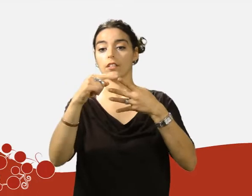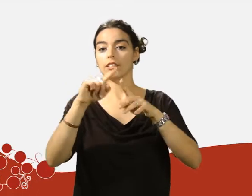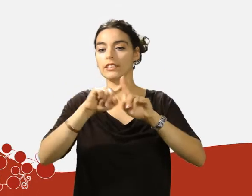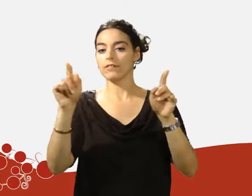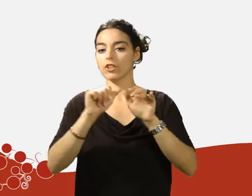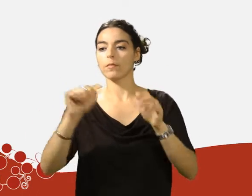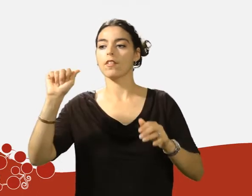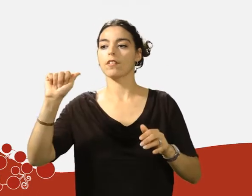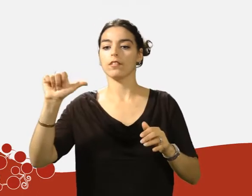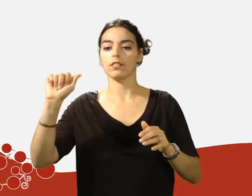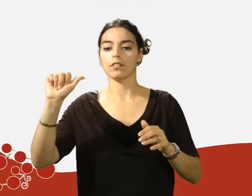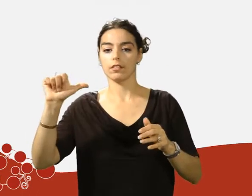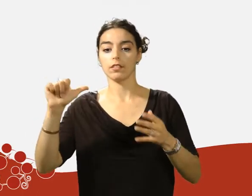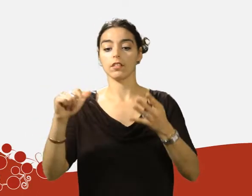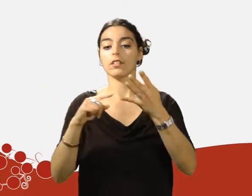palm orientation.